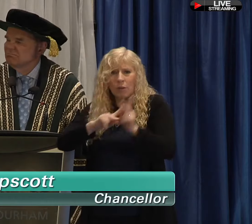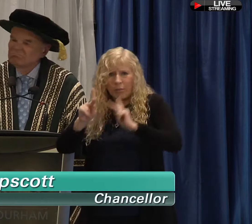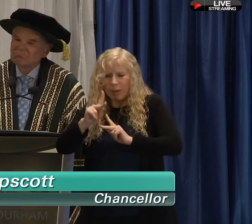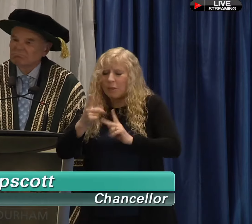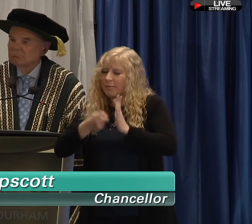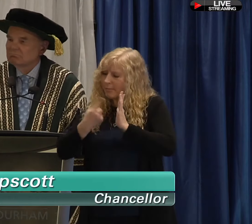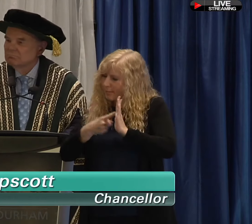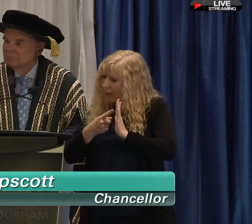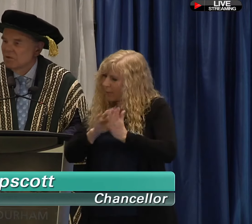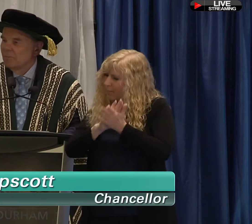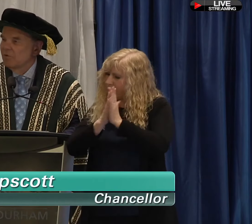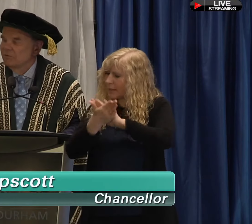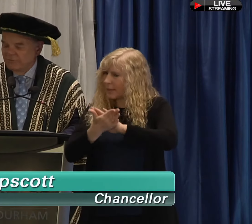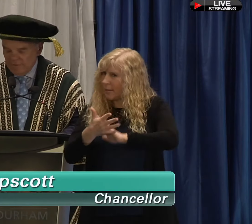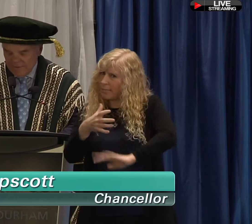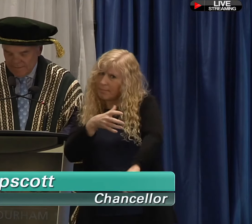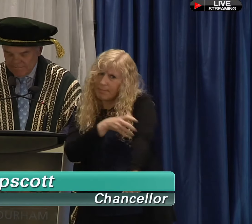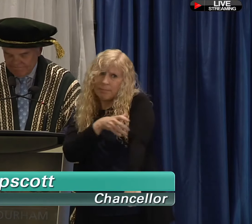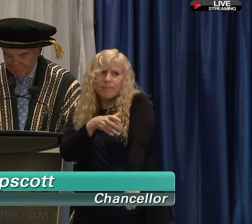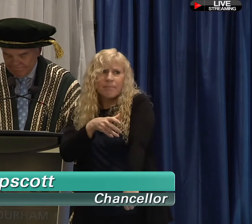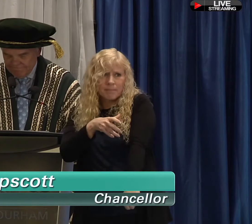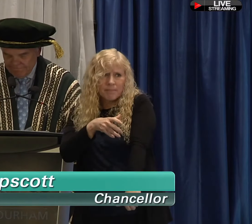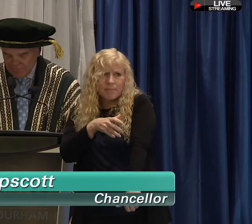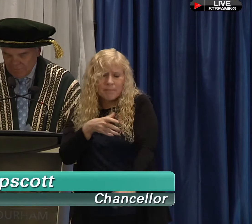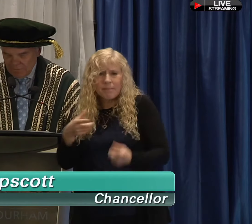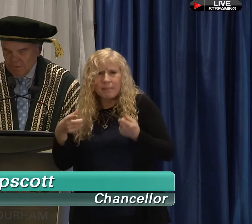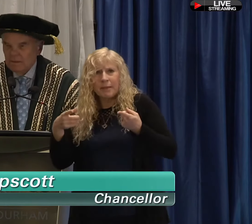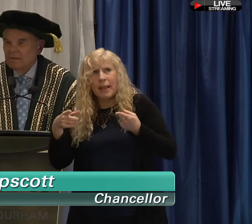of almost